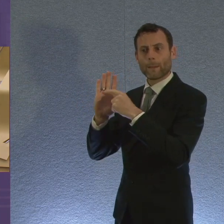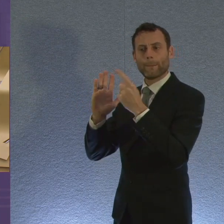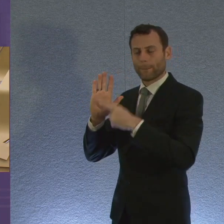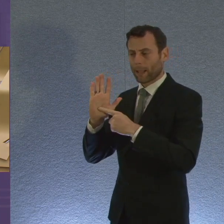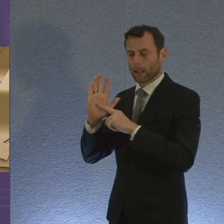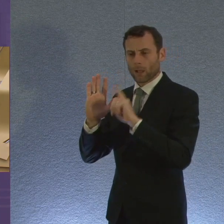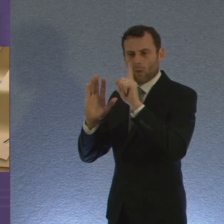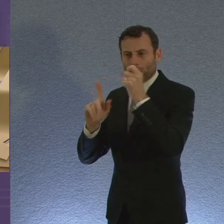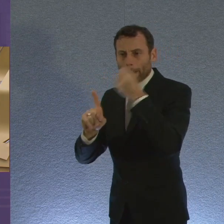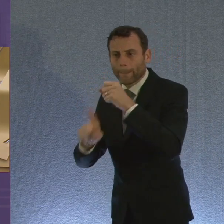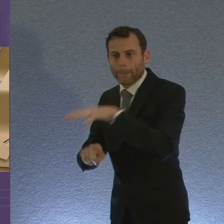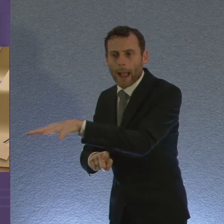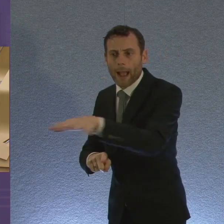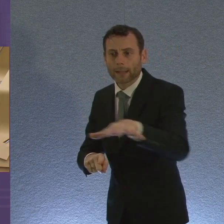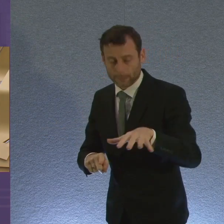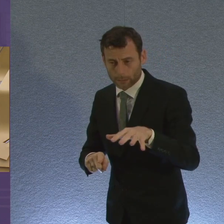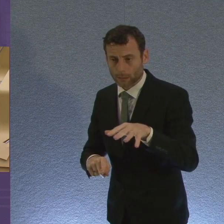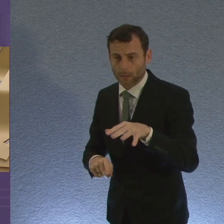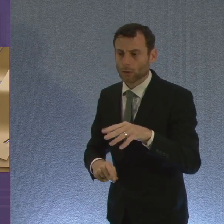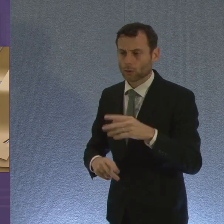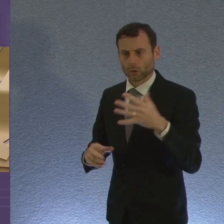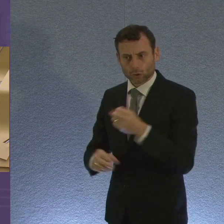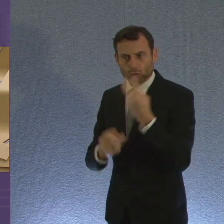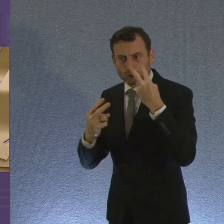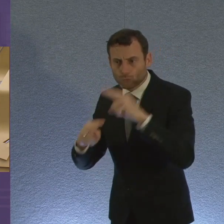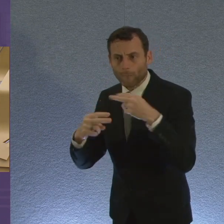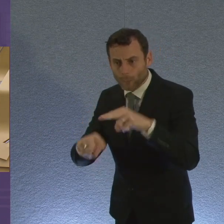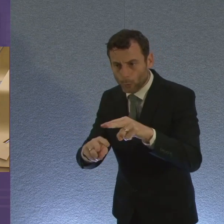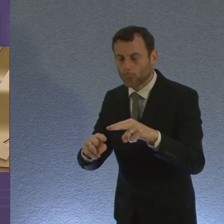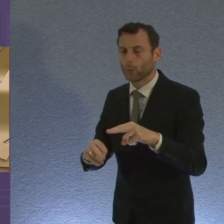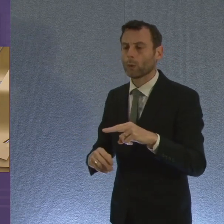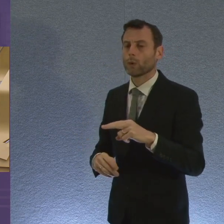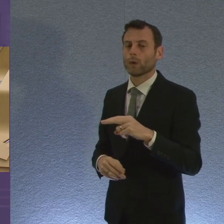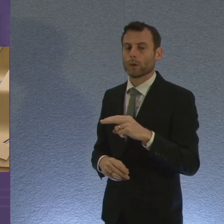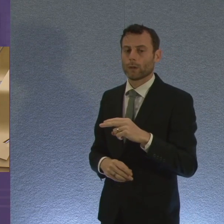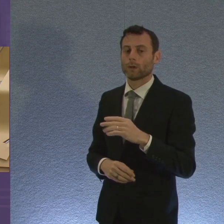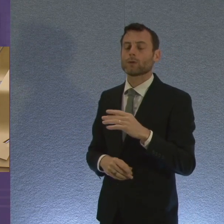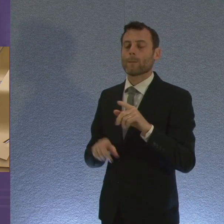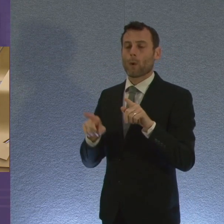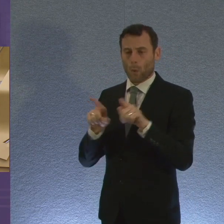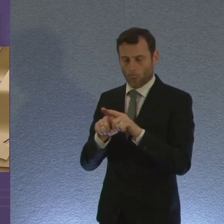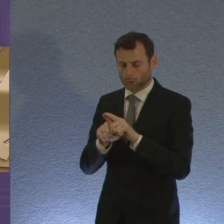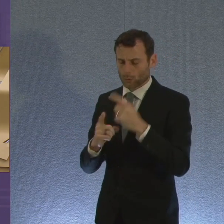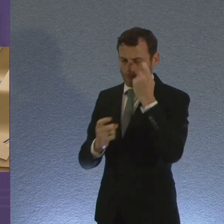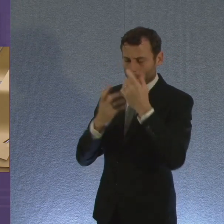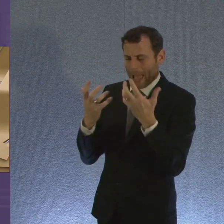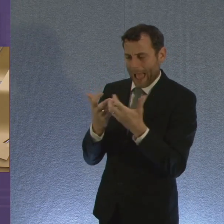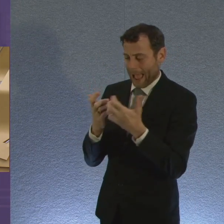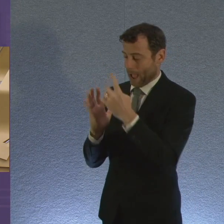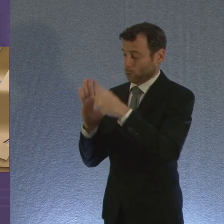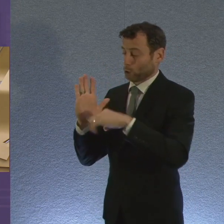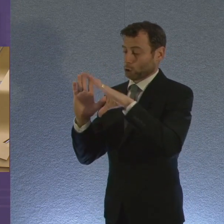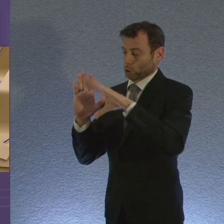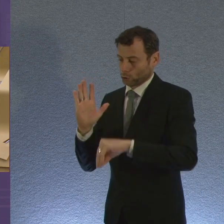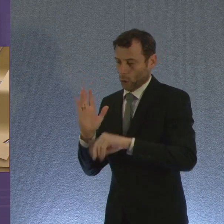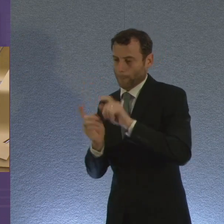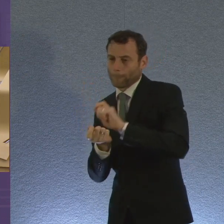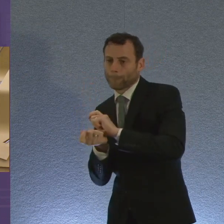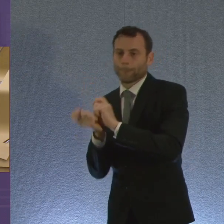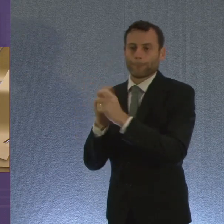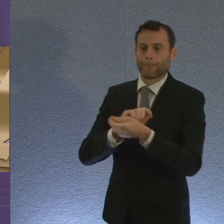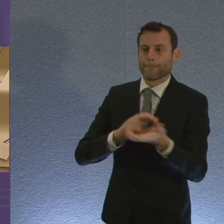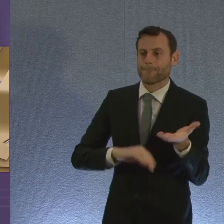of constant review, of a commitment to unwind these changes as our public life returns to normal, and to the unity of this Parliament and the